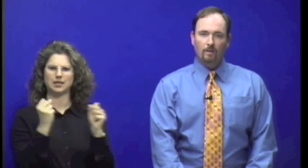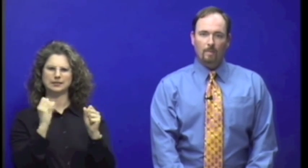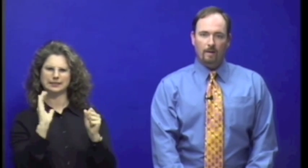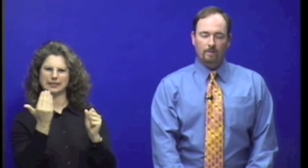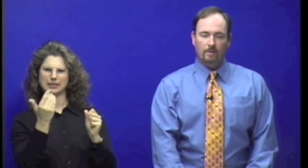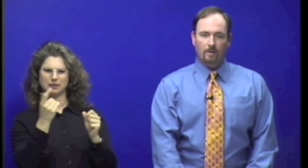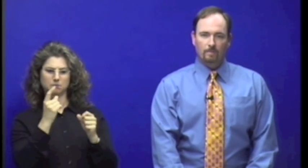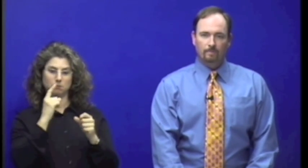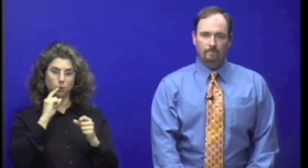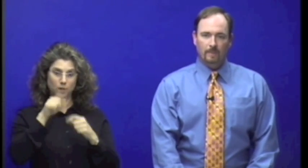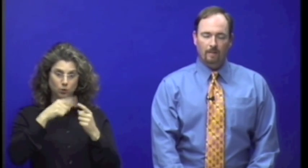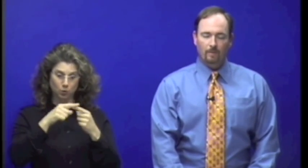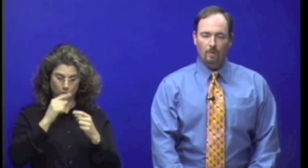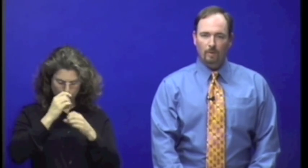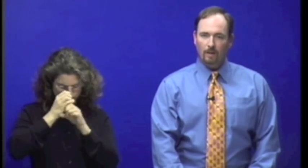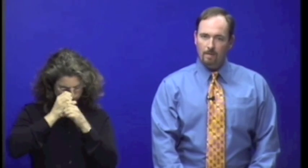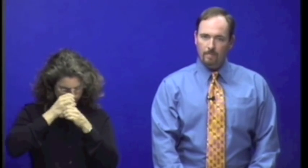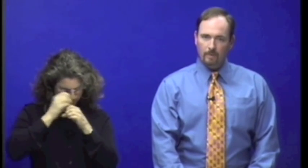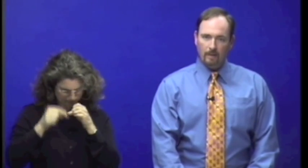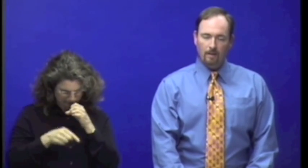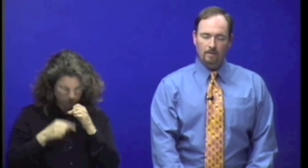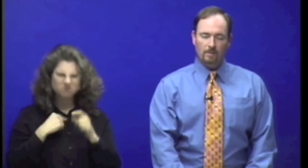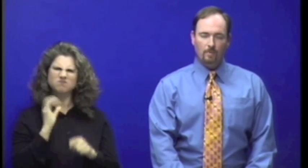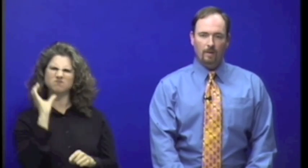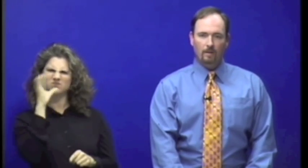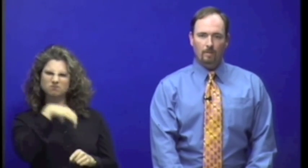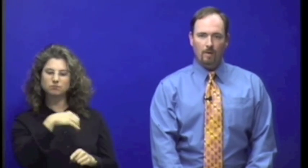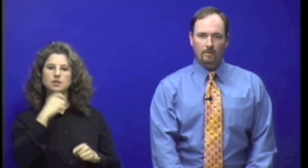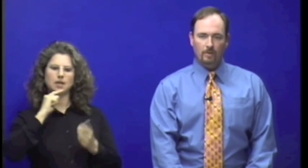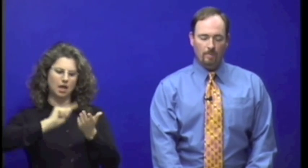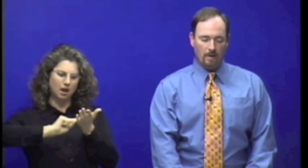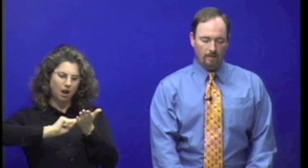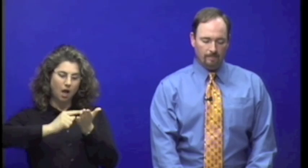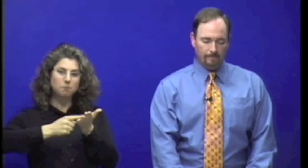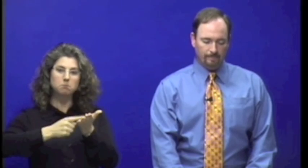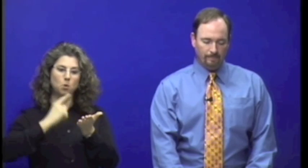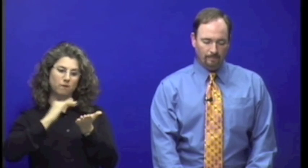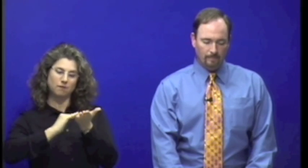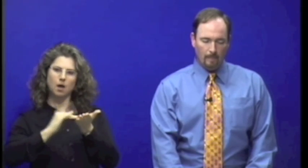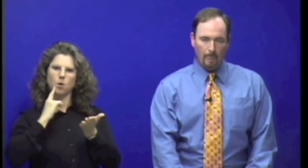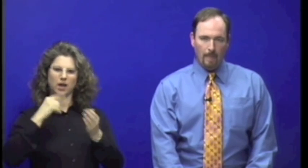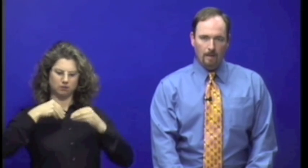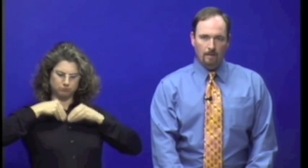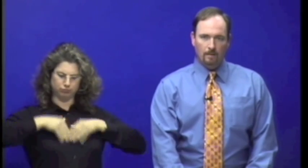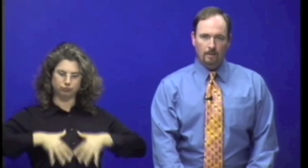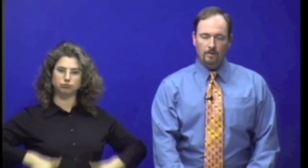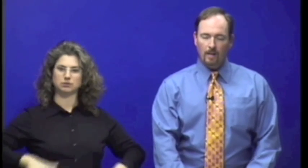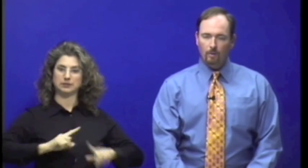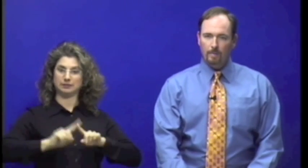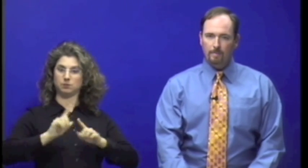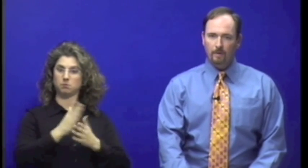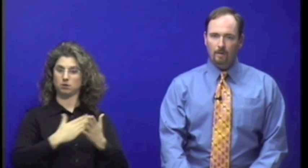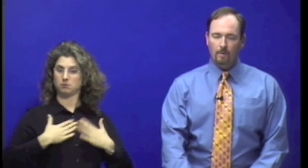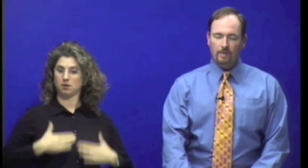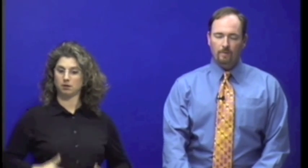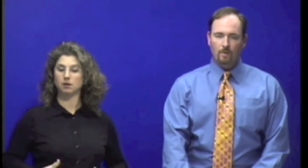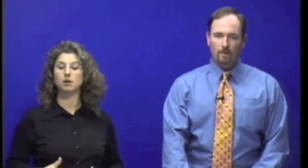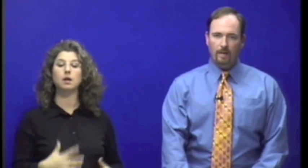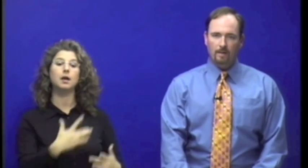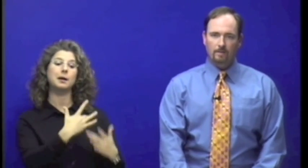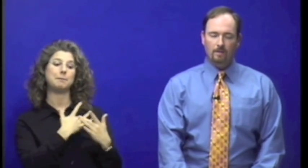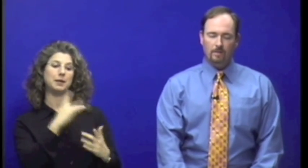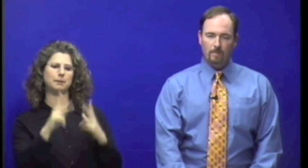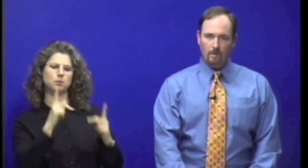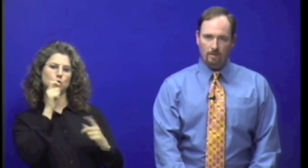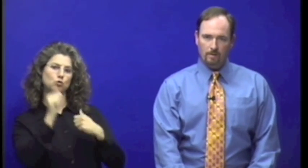abnormal under a microscope. They can form a lump and they can also spread to other parts of your body. In general, people that are at risk for